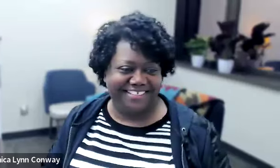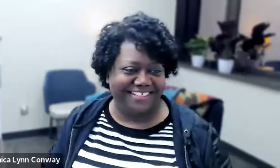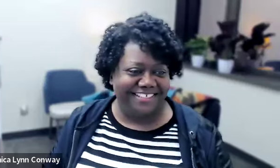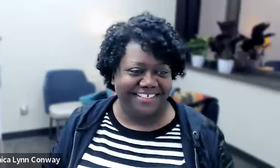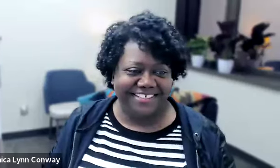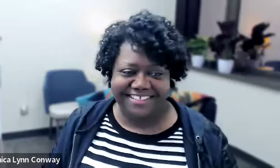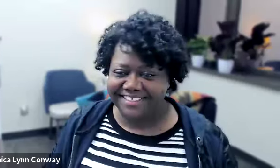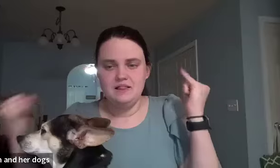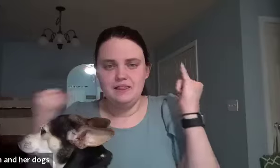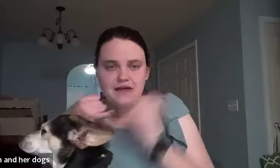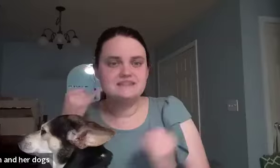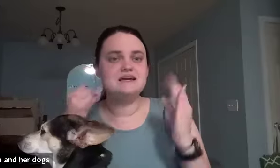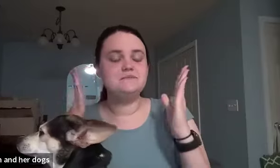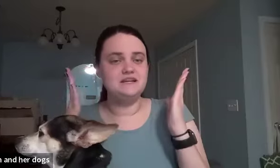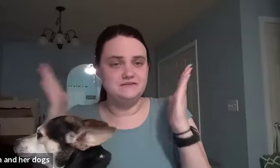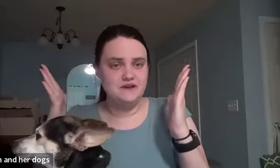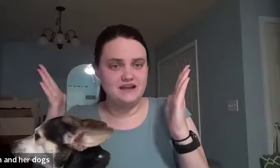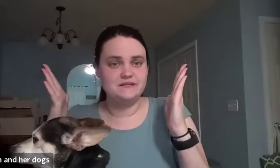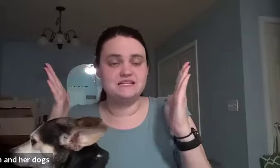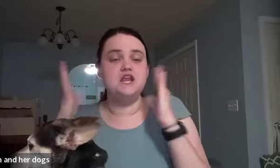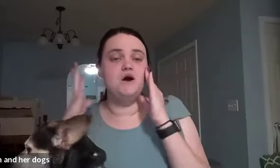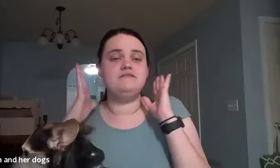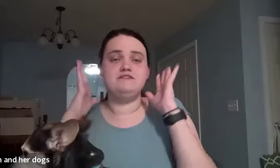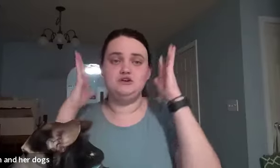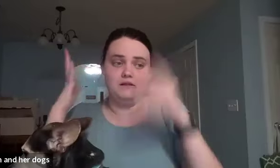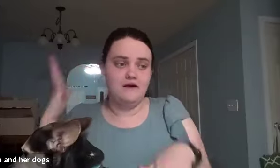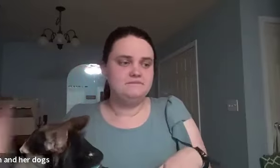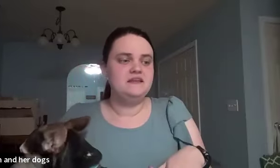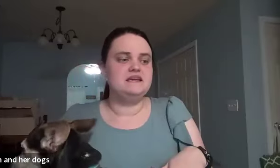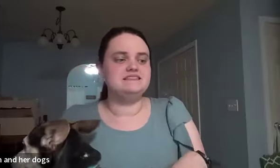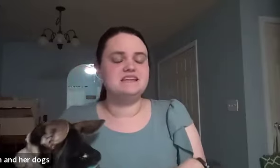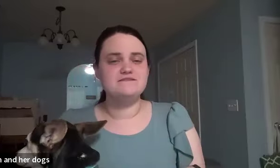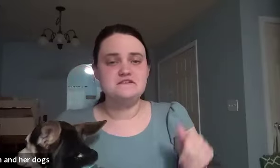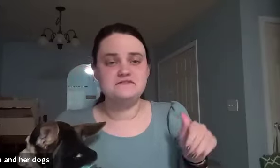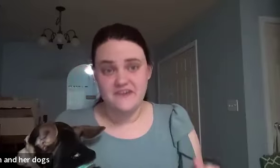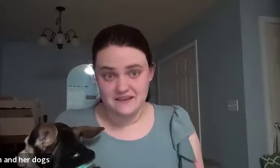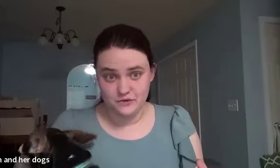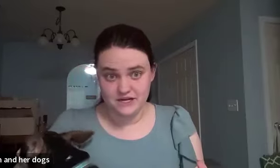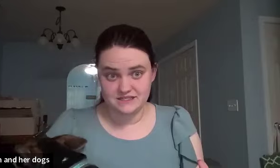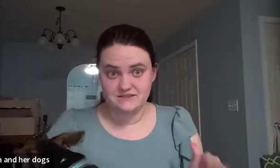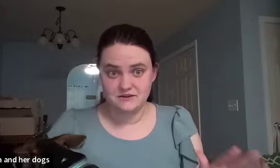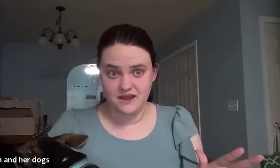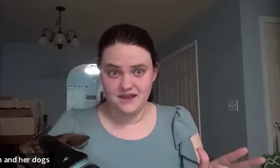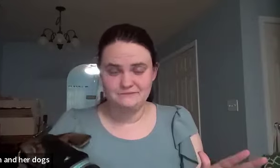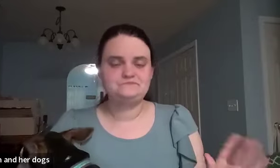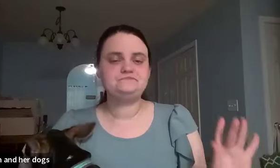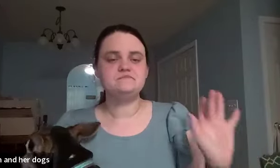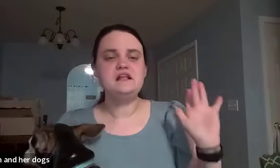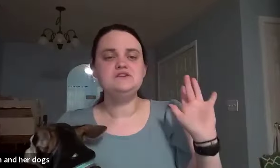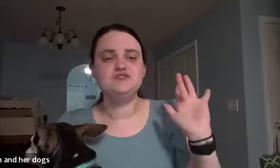perfect. Okay. Last sign I'm going to give you guys because I know I've given you a lot is the sign for favorite. Okay.